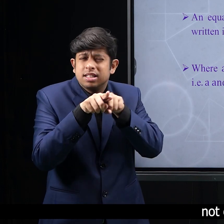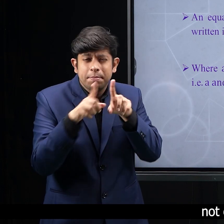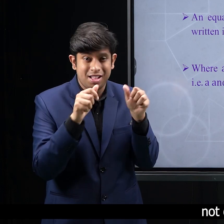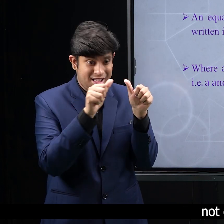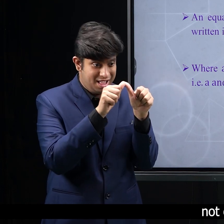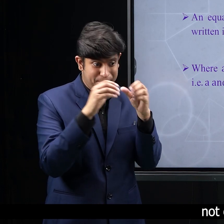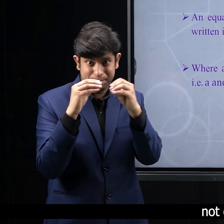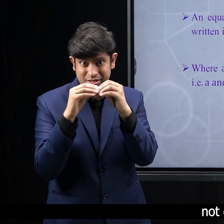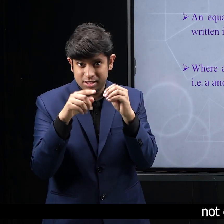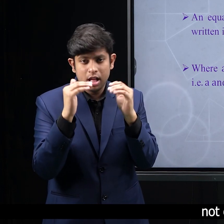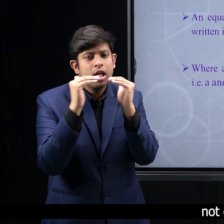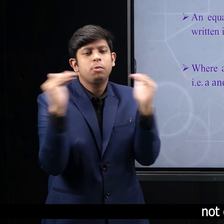0.